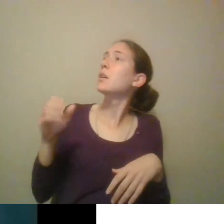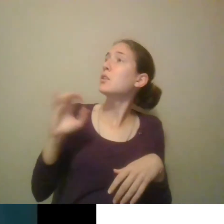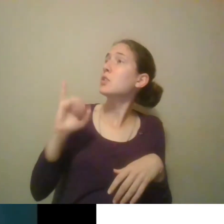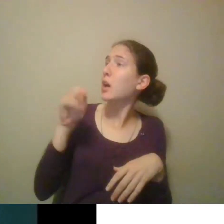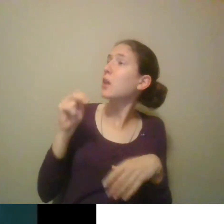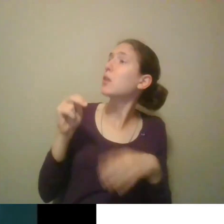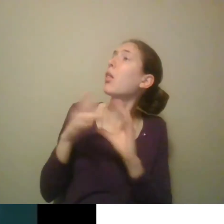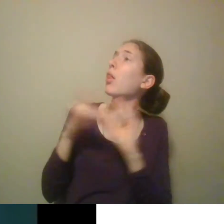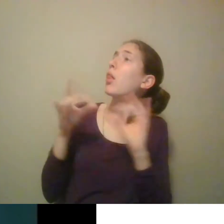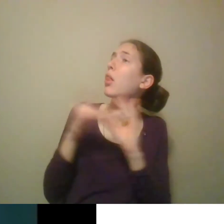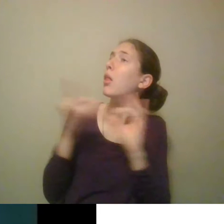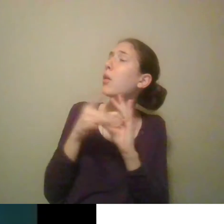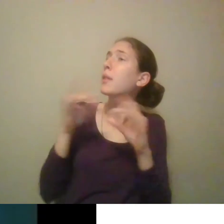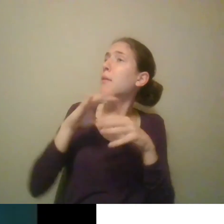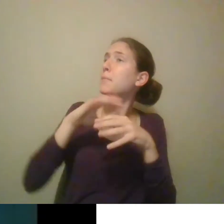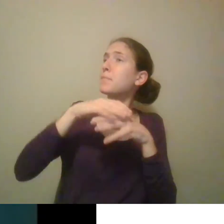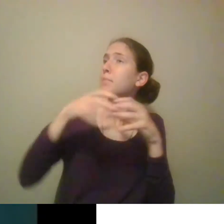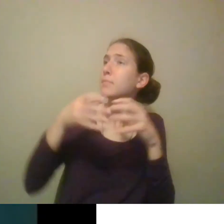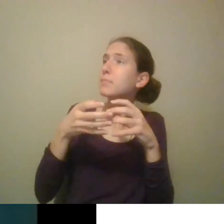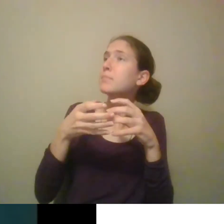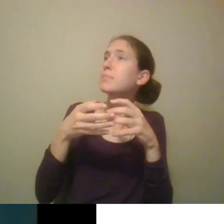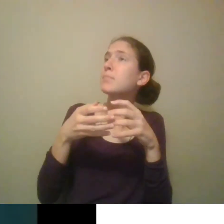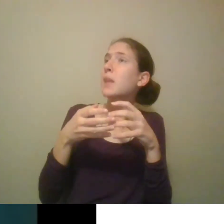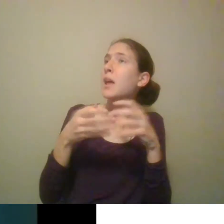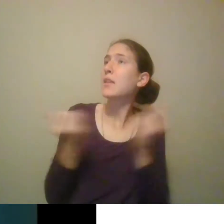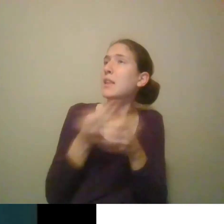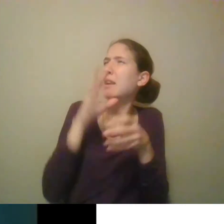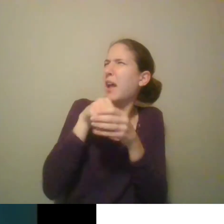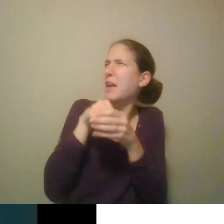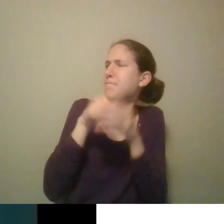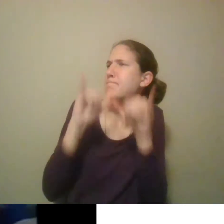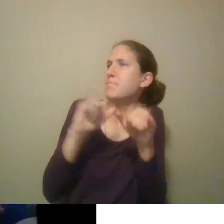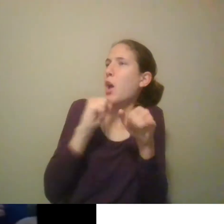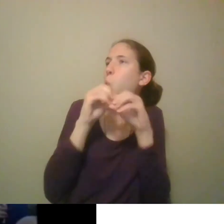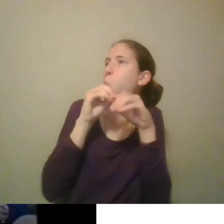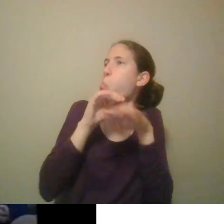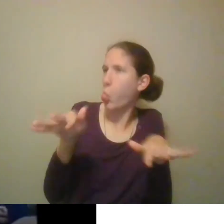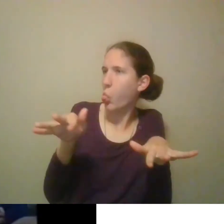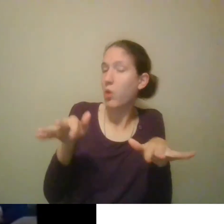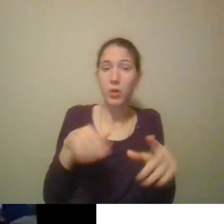Right, so it's going to, if it's holding it all together, it's going to give it